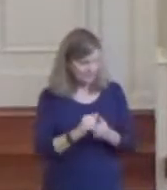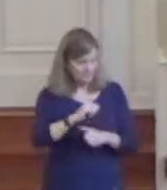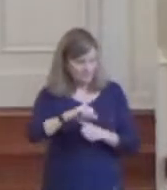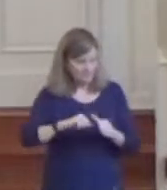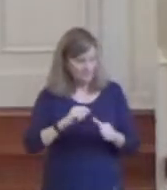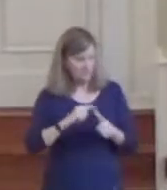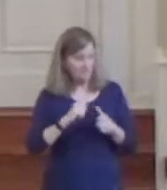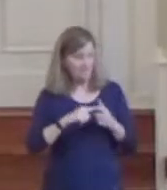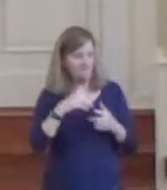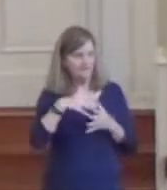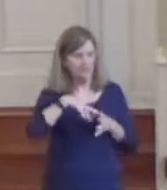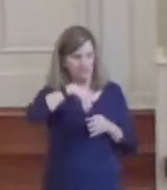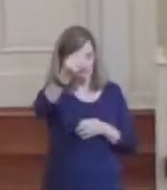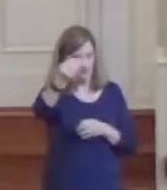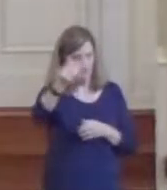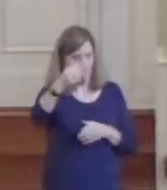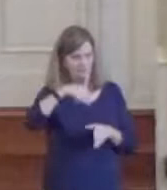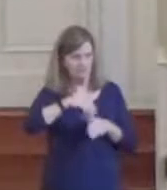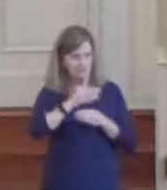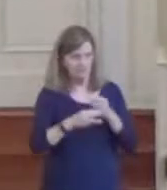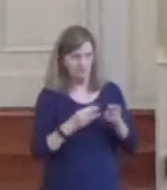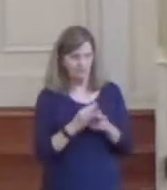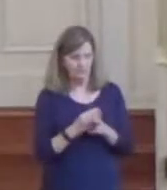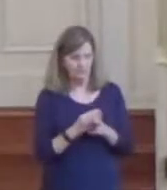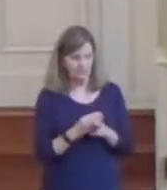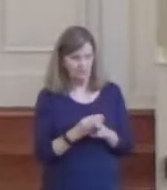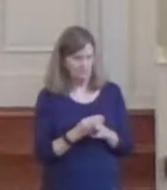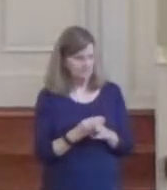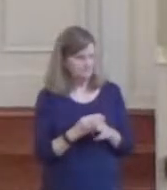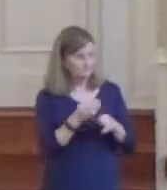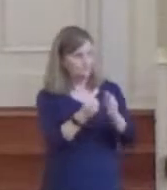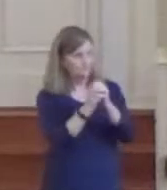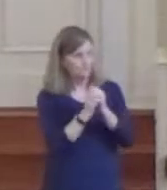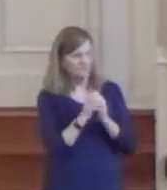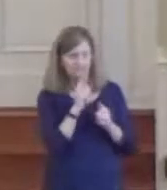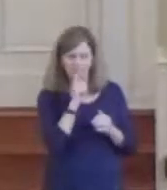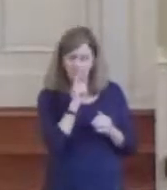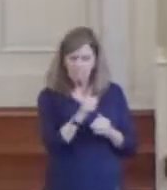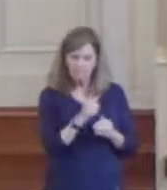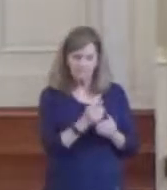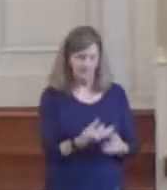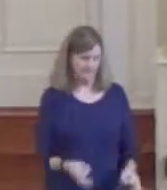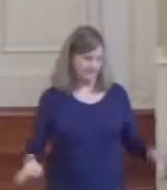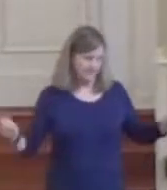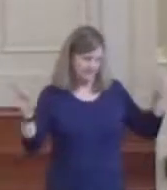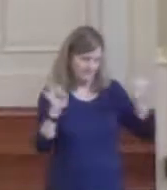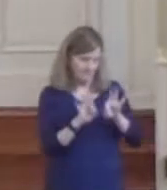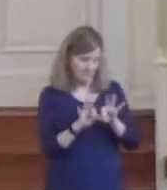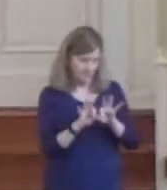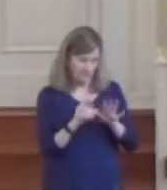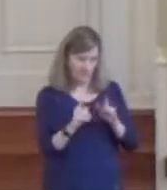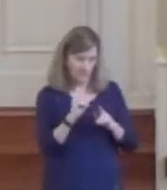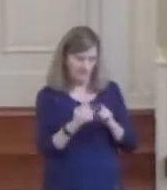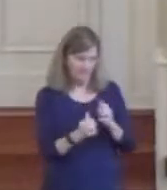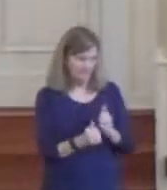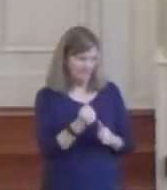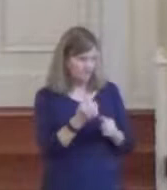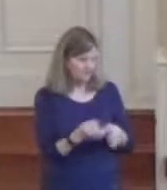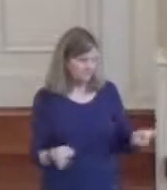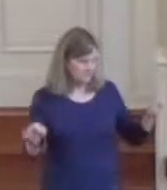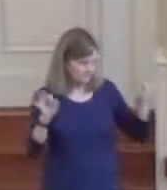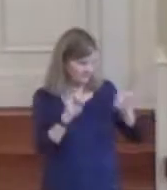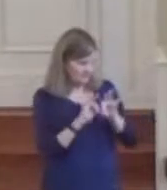go back out into the world in which we came. Worship is extremely important, one of the most important things that we do,